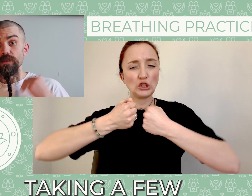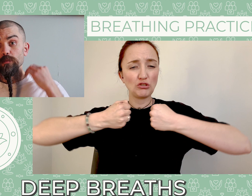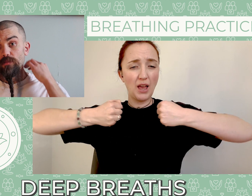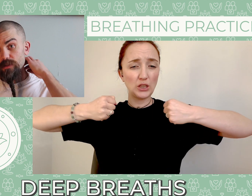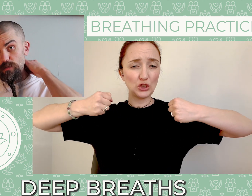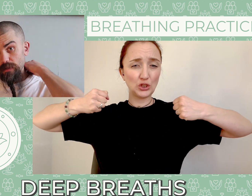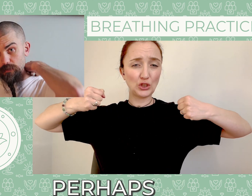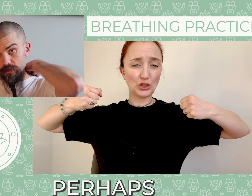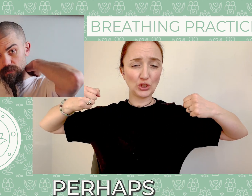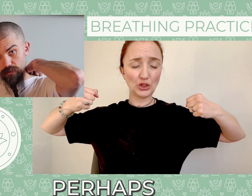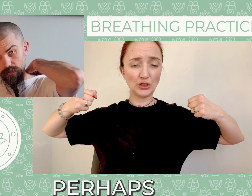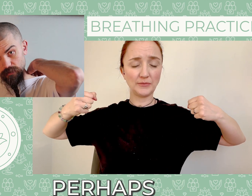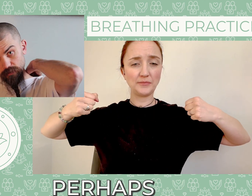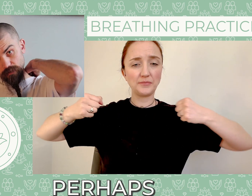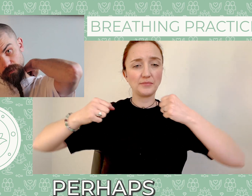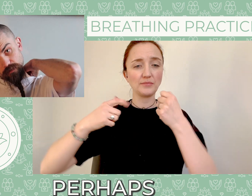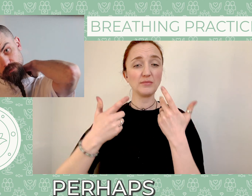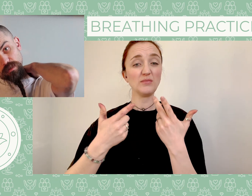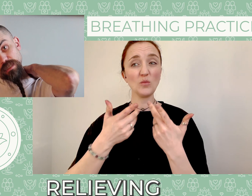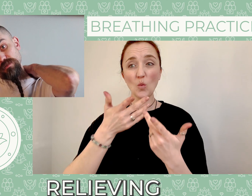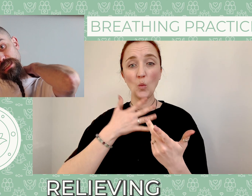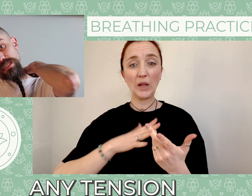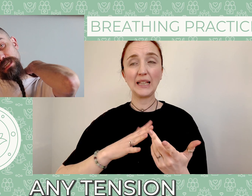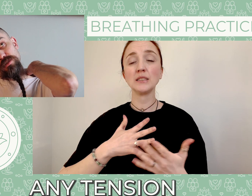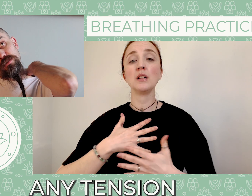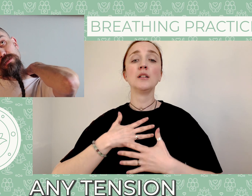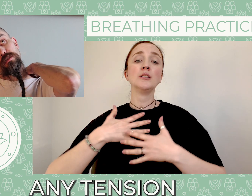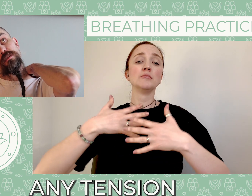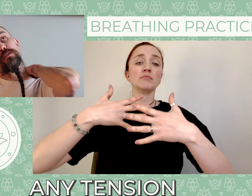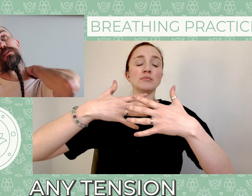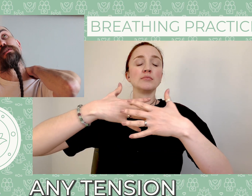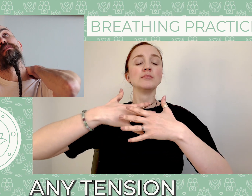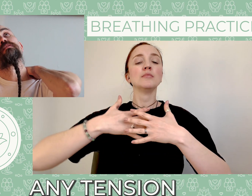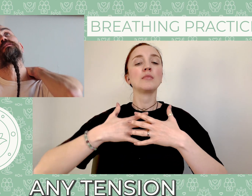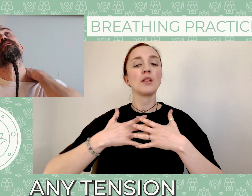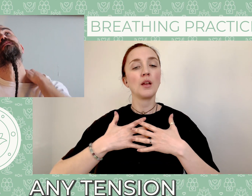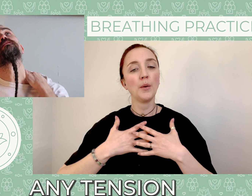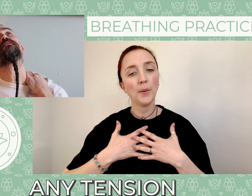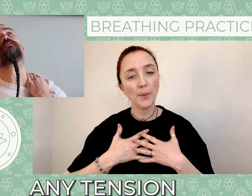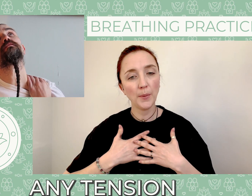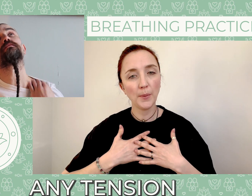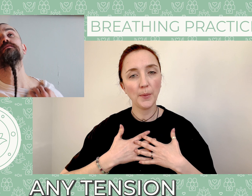Taking a few deep breaths perhaps, relieving any tension.